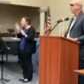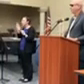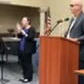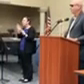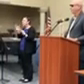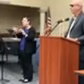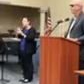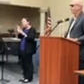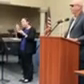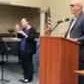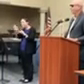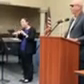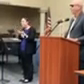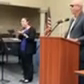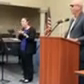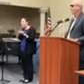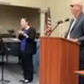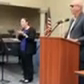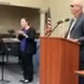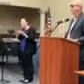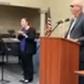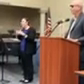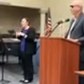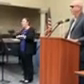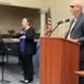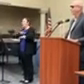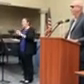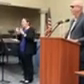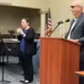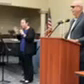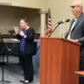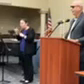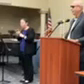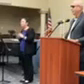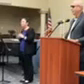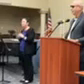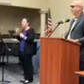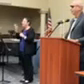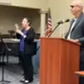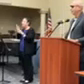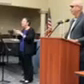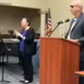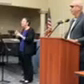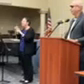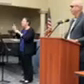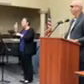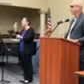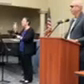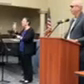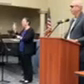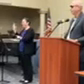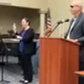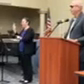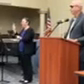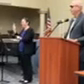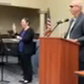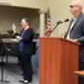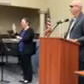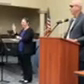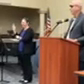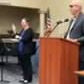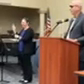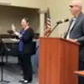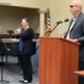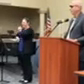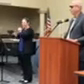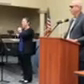the ski club, and on the goalball team. He plans to go to UCF this coming year